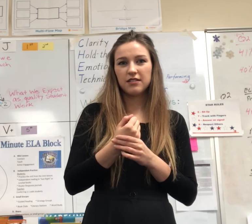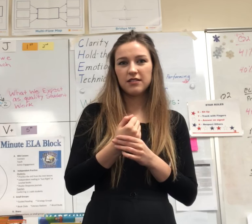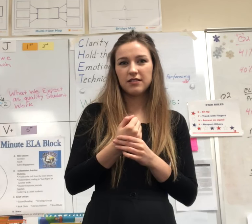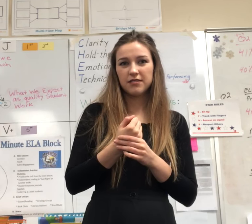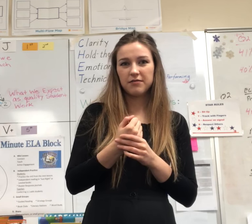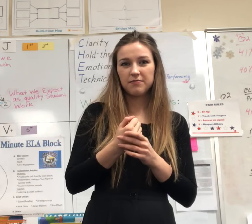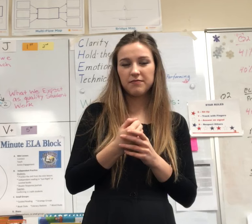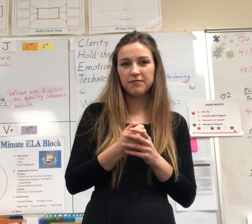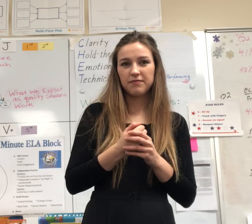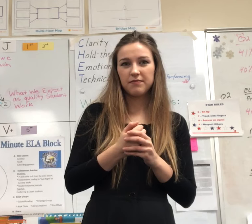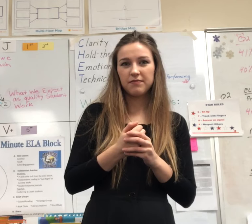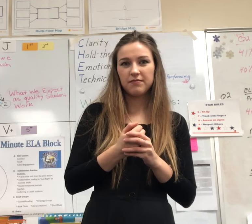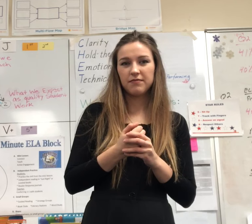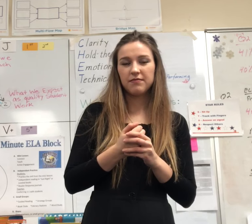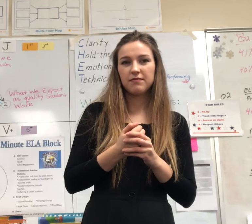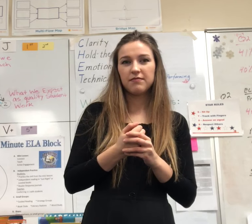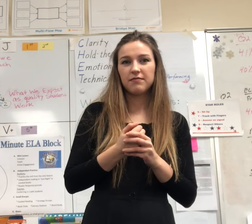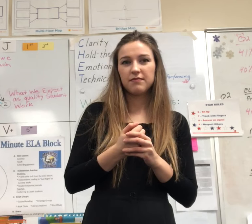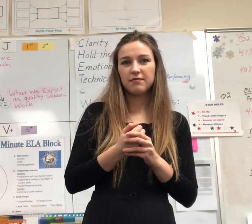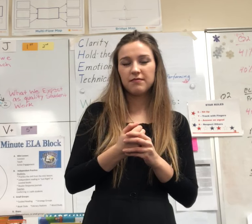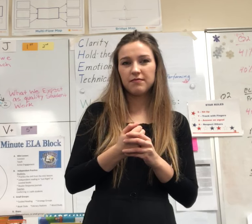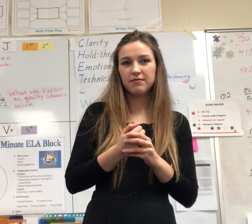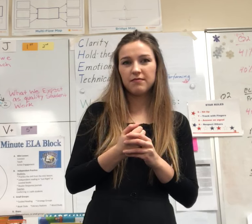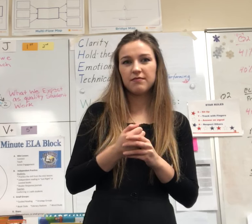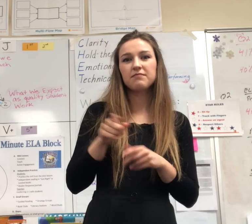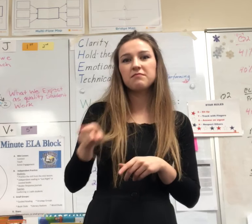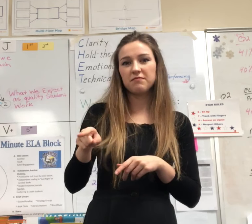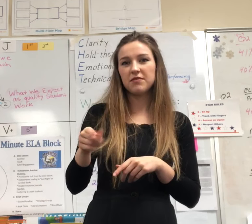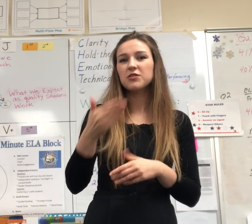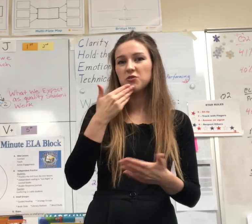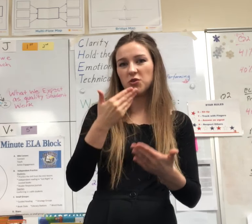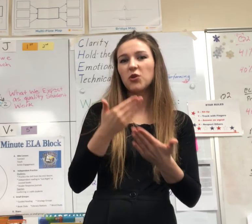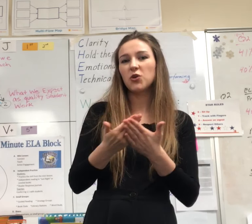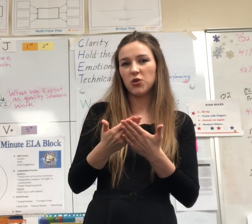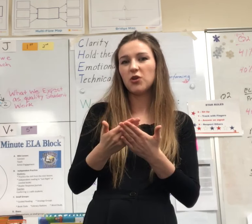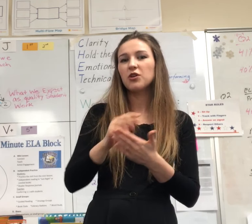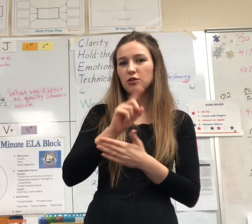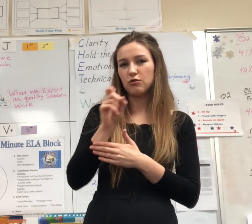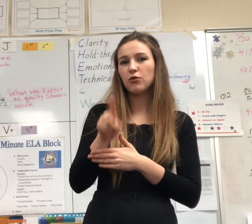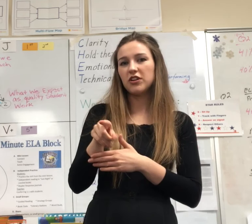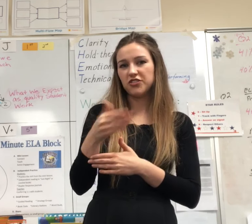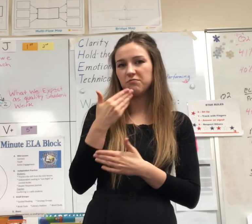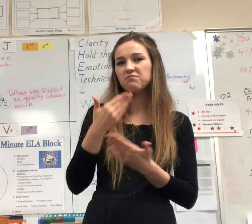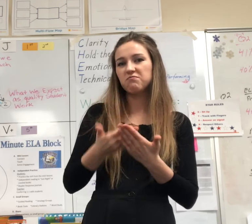your observation. That's what you're writing down. That's an excellent question. Another question.